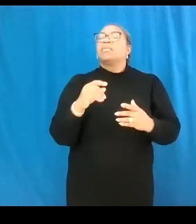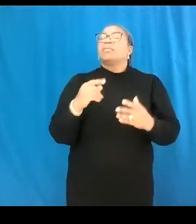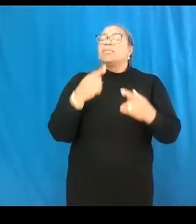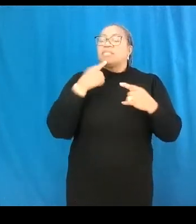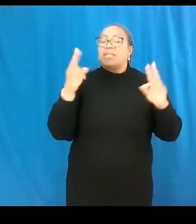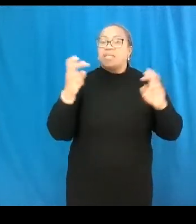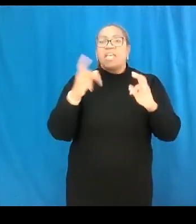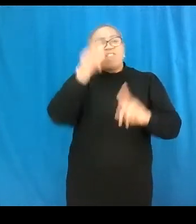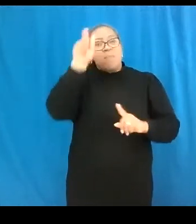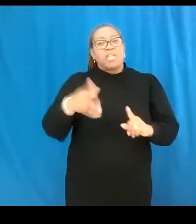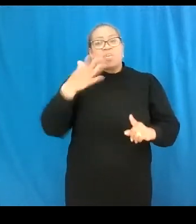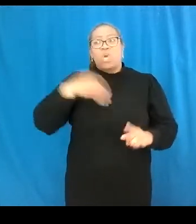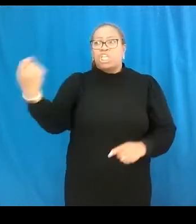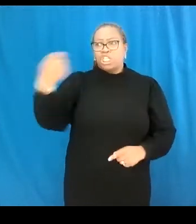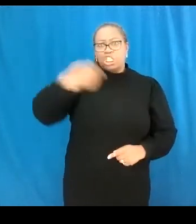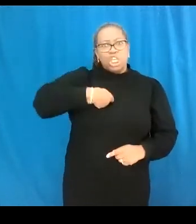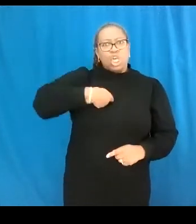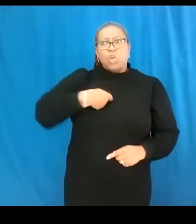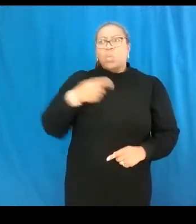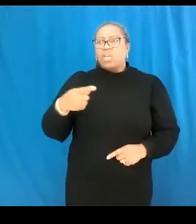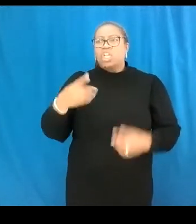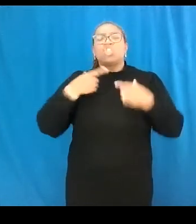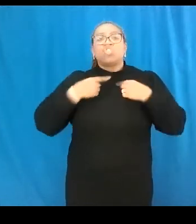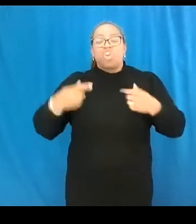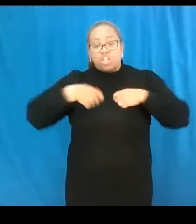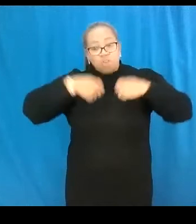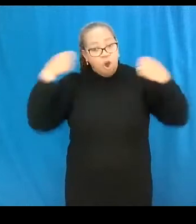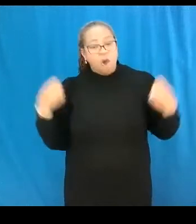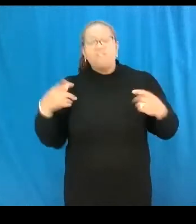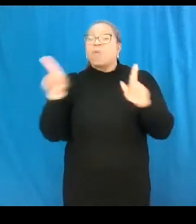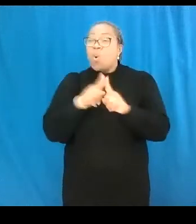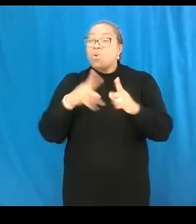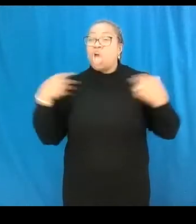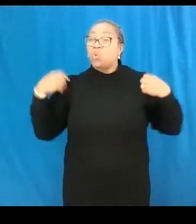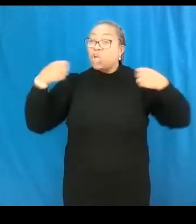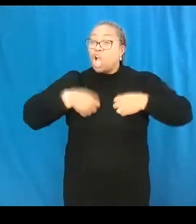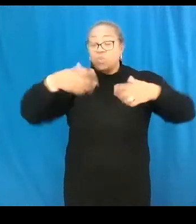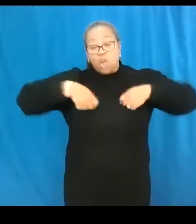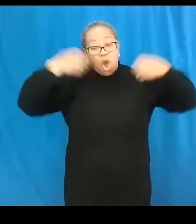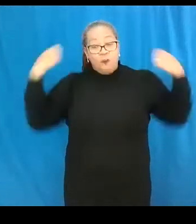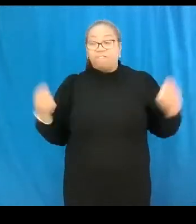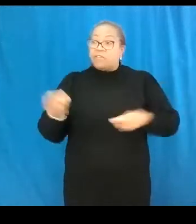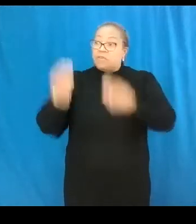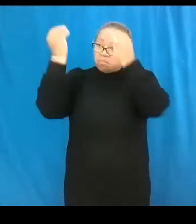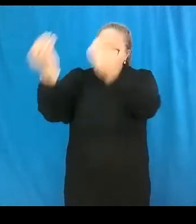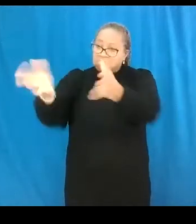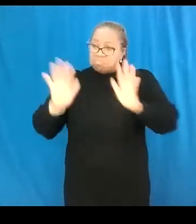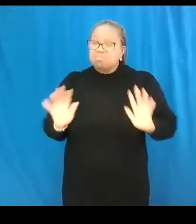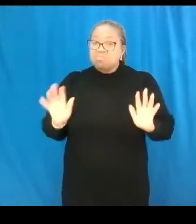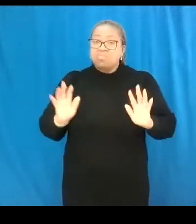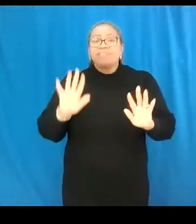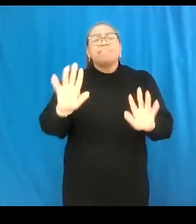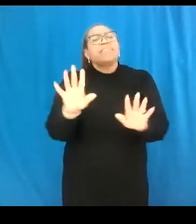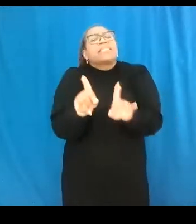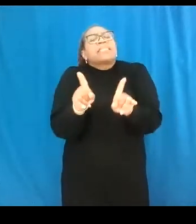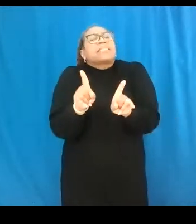sue you, take your shirt, hand over your coat as well. So this refers to a legal situation. In Jesus's day,